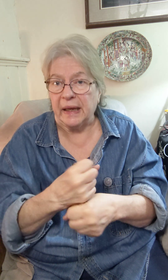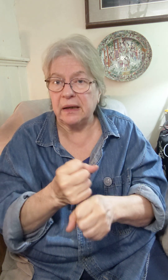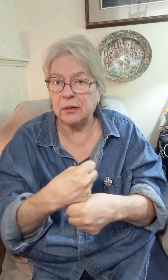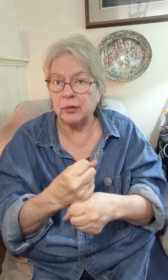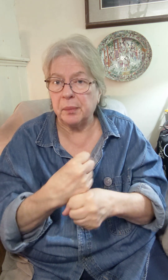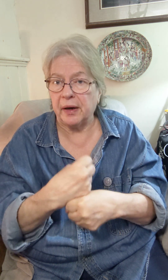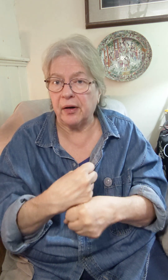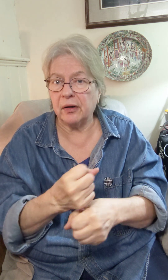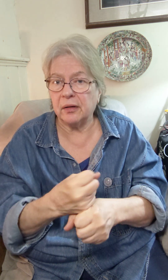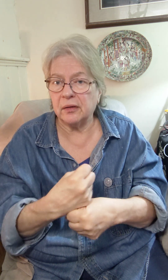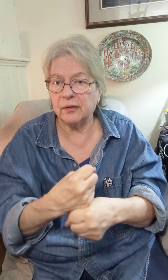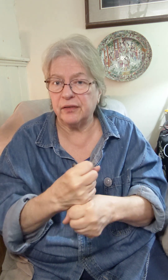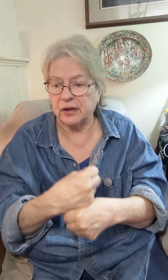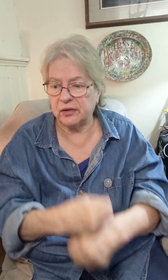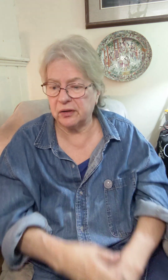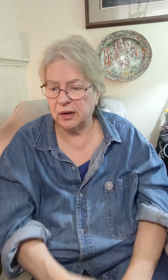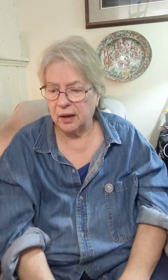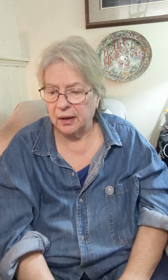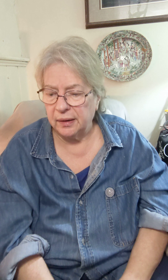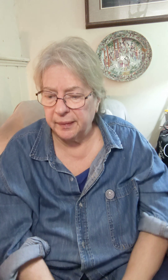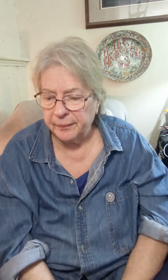Make, repair, fix.